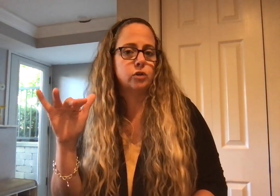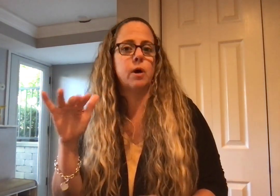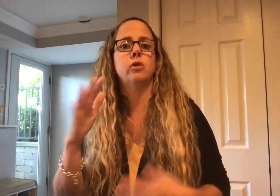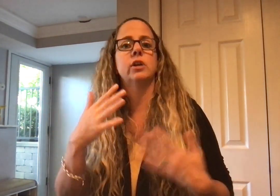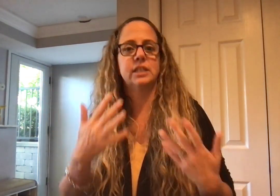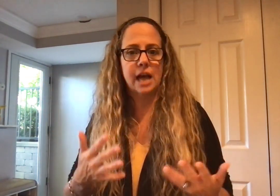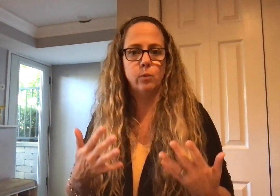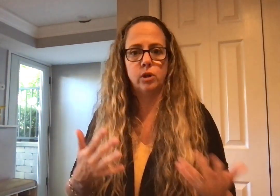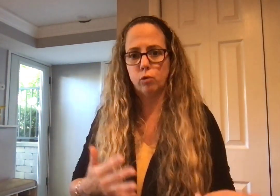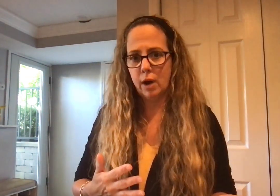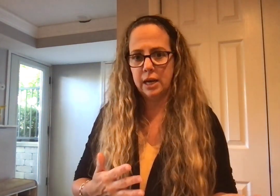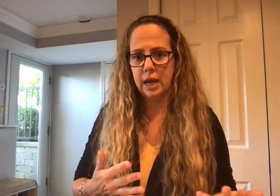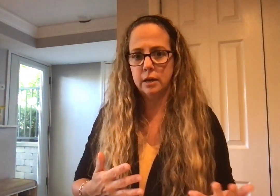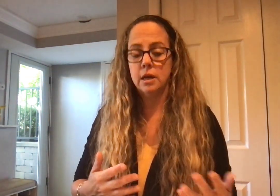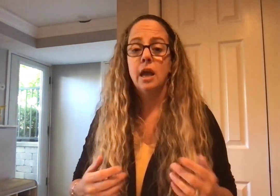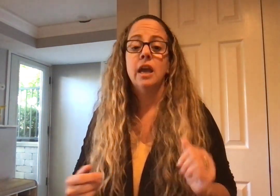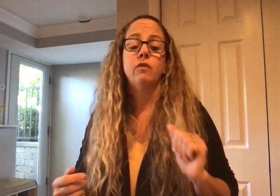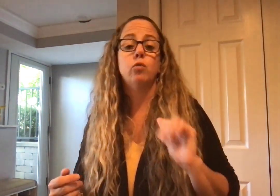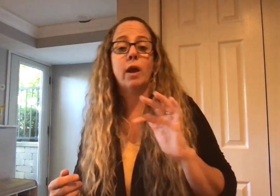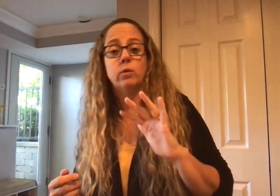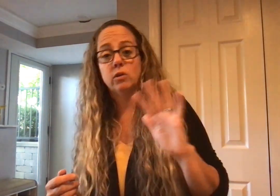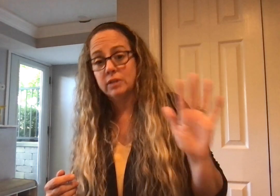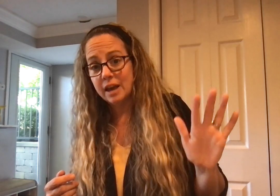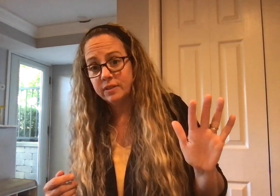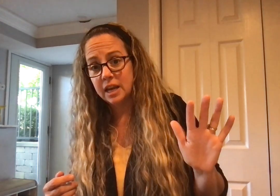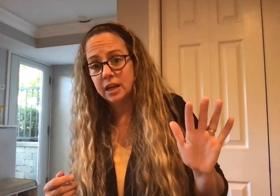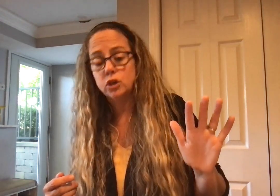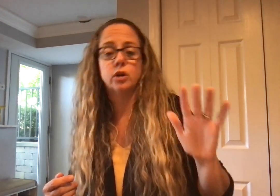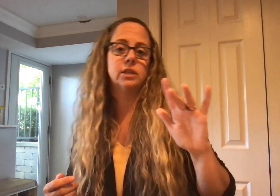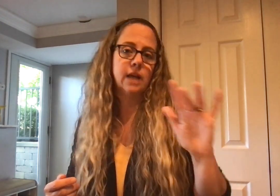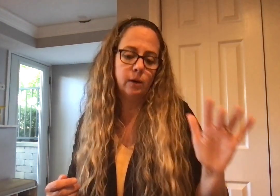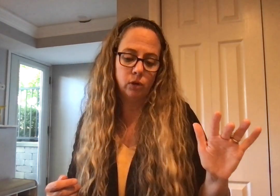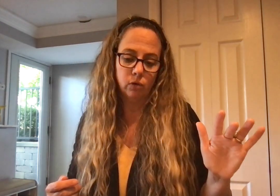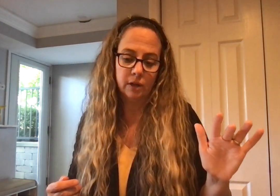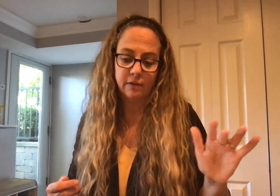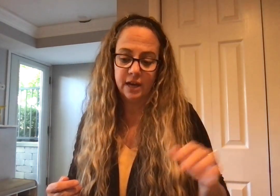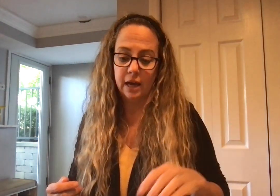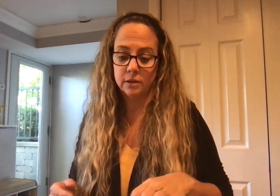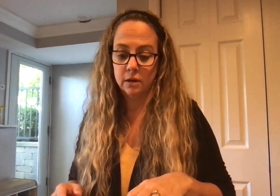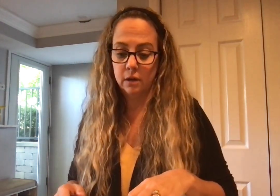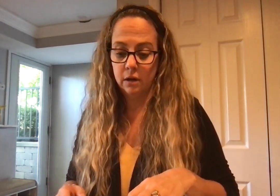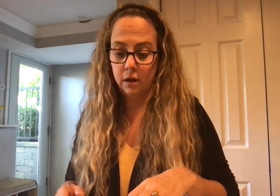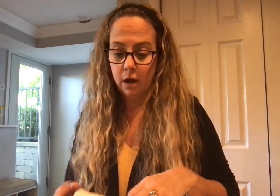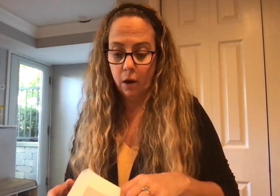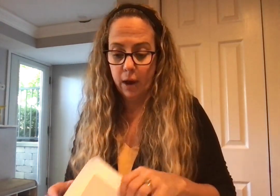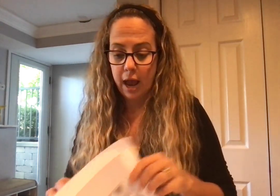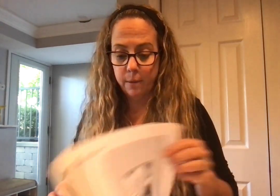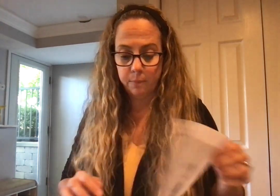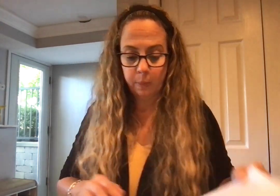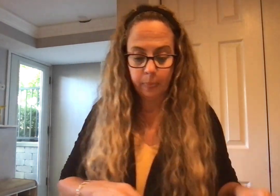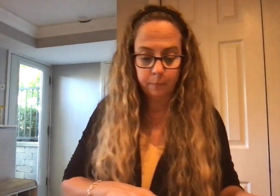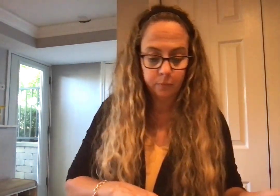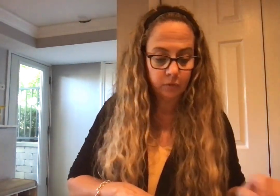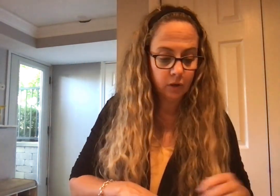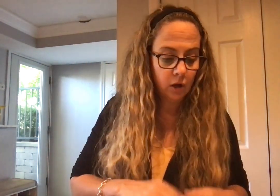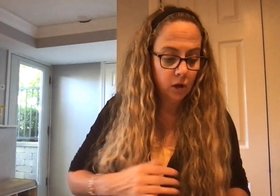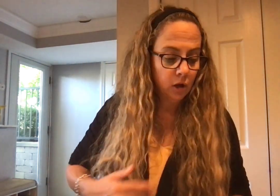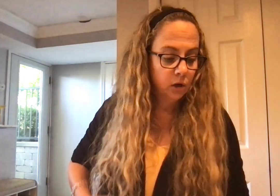you're going to sign with your right hand. If you write with your left hand, you're going to sign with your left hand. Okay?